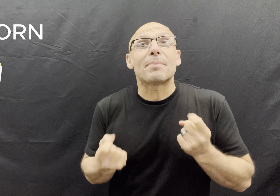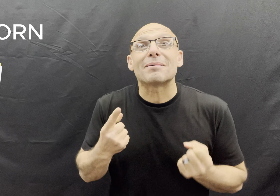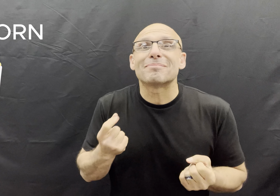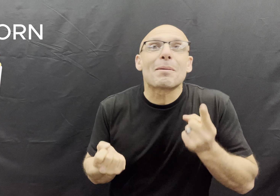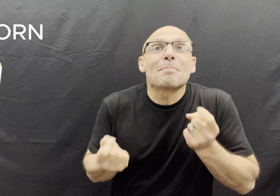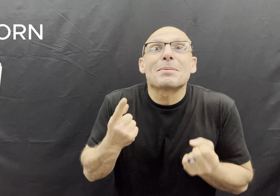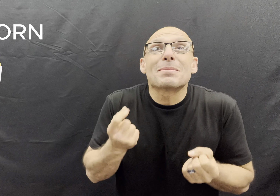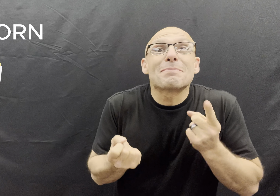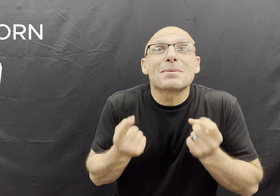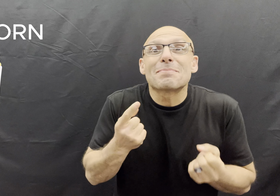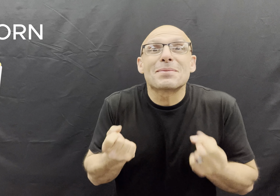pop.